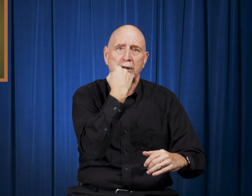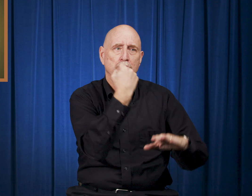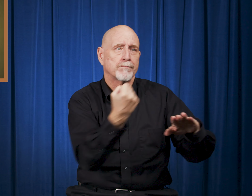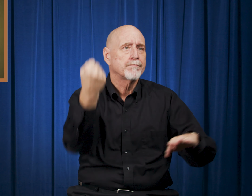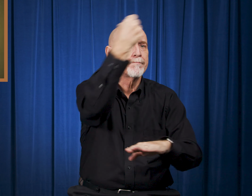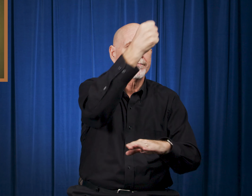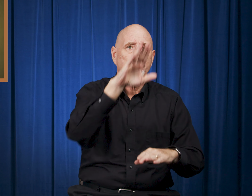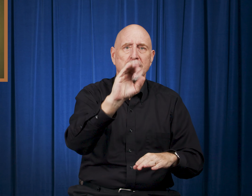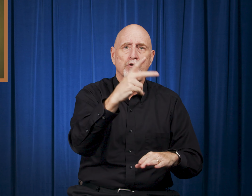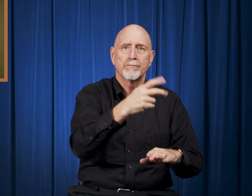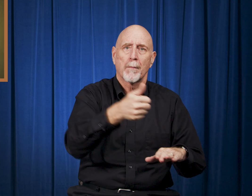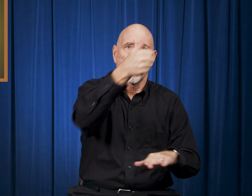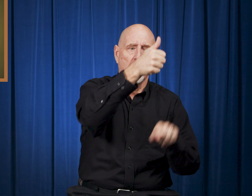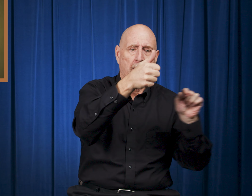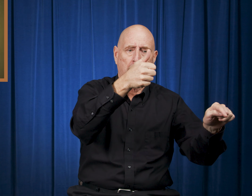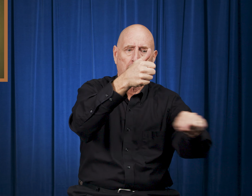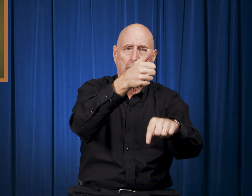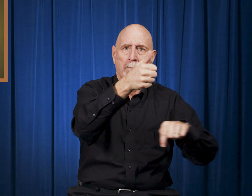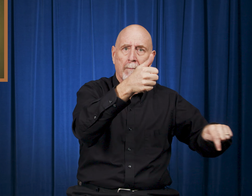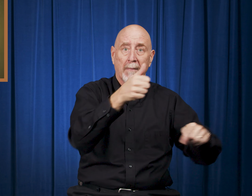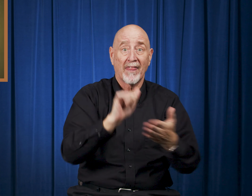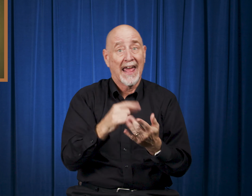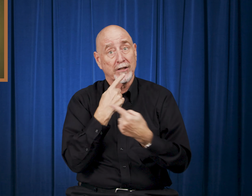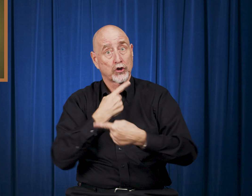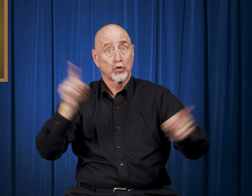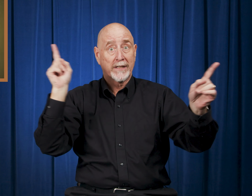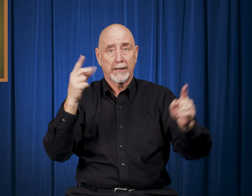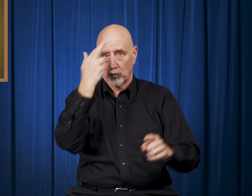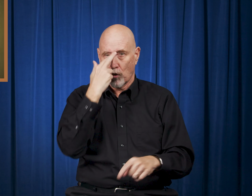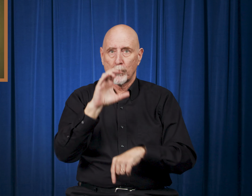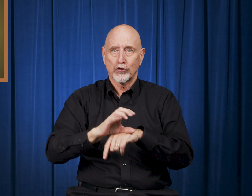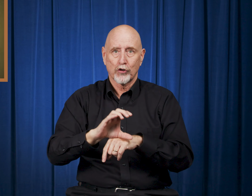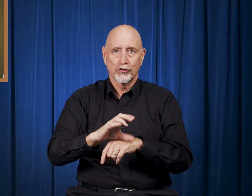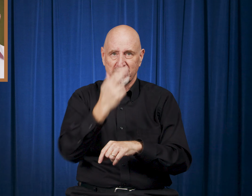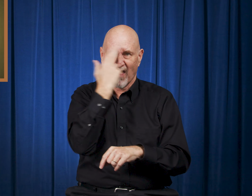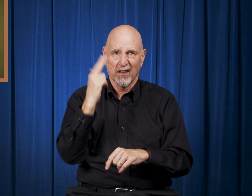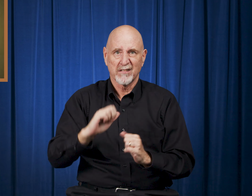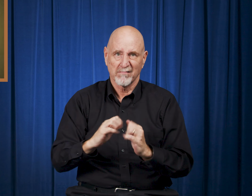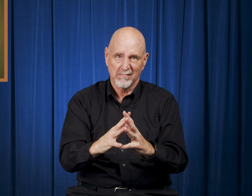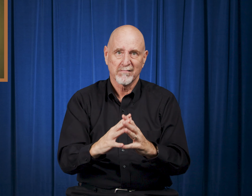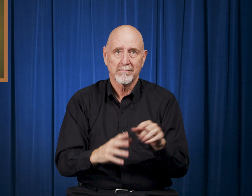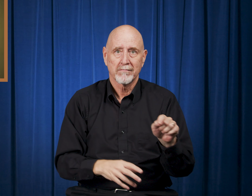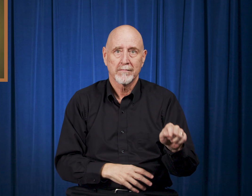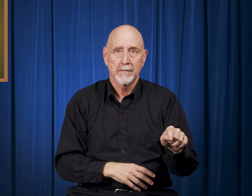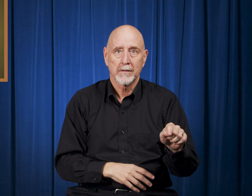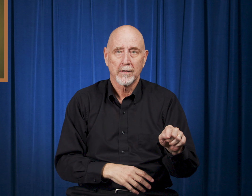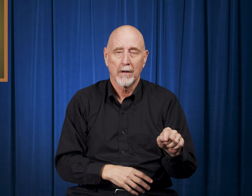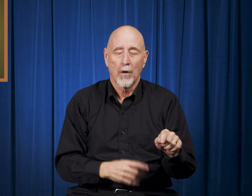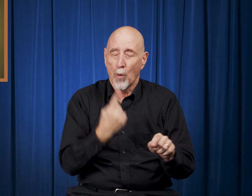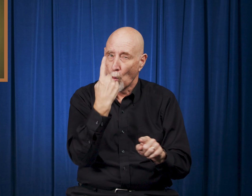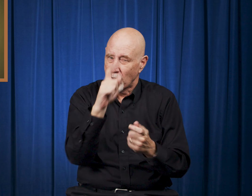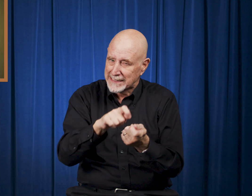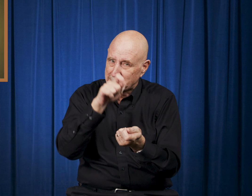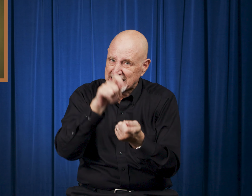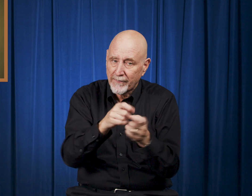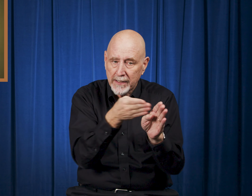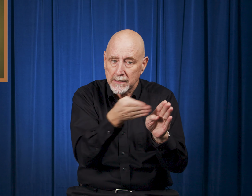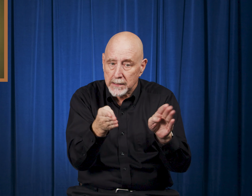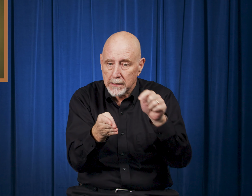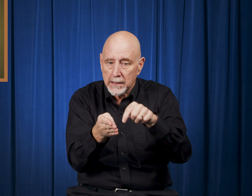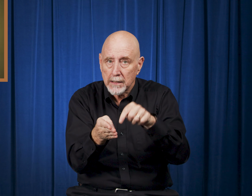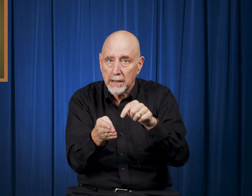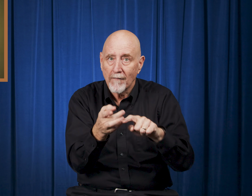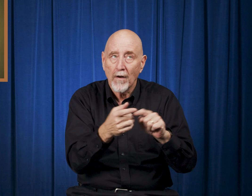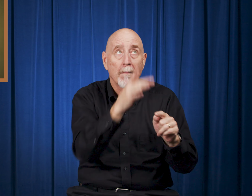regions. In that decree, the Roman Catholic Church was born. Now, this one specific departure from the